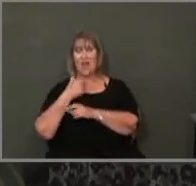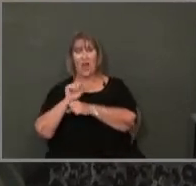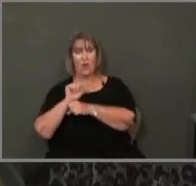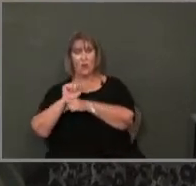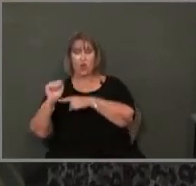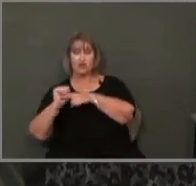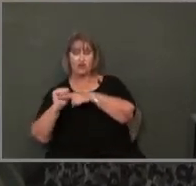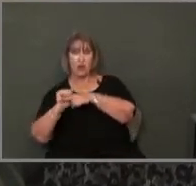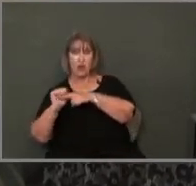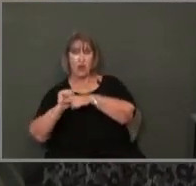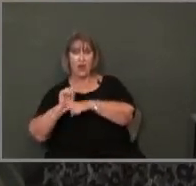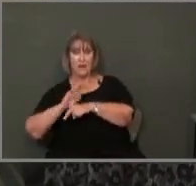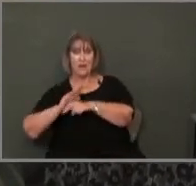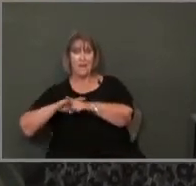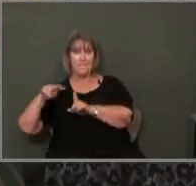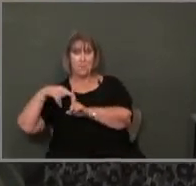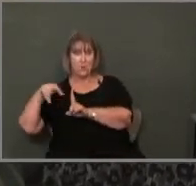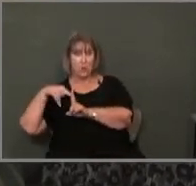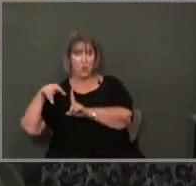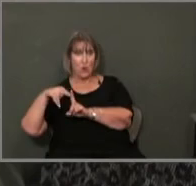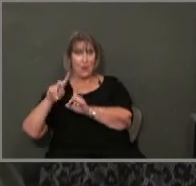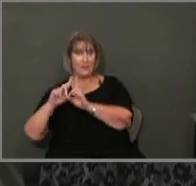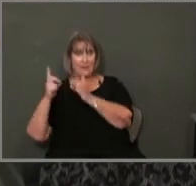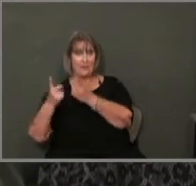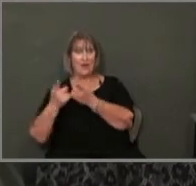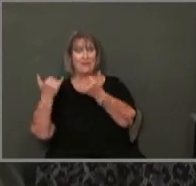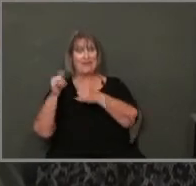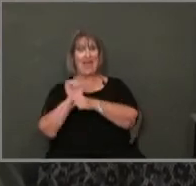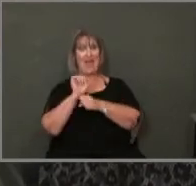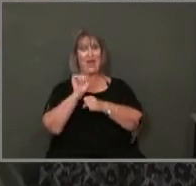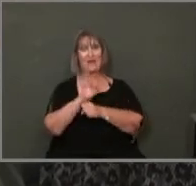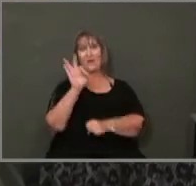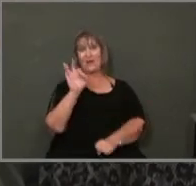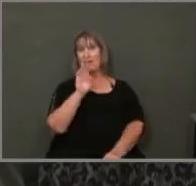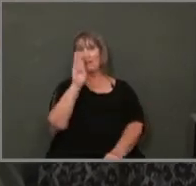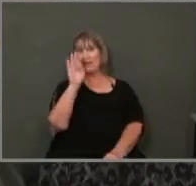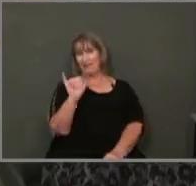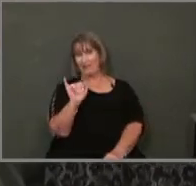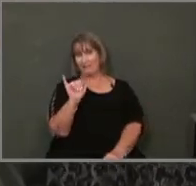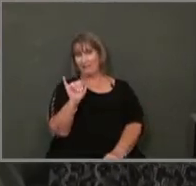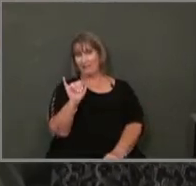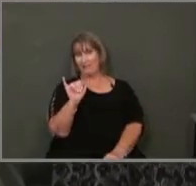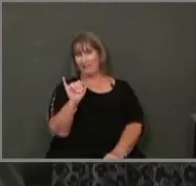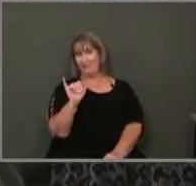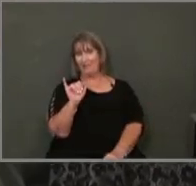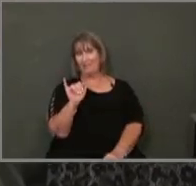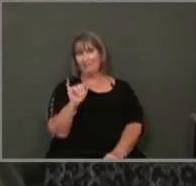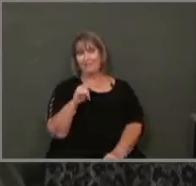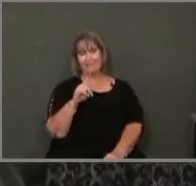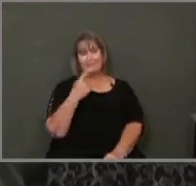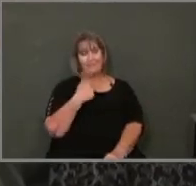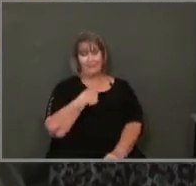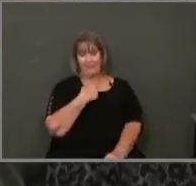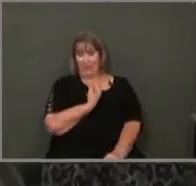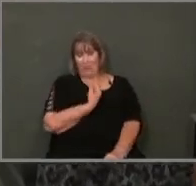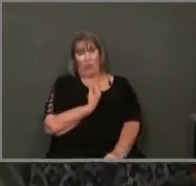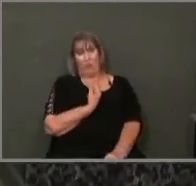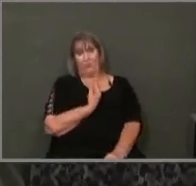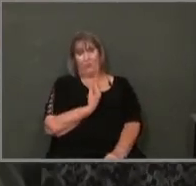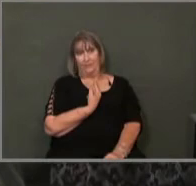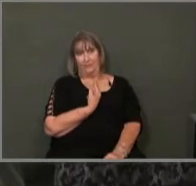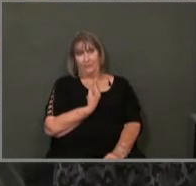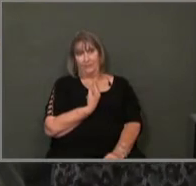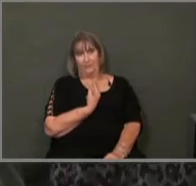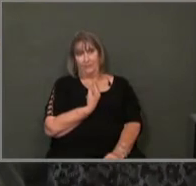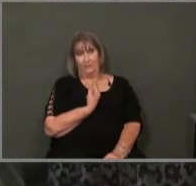for the state of Texas, and now with the Department of Justice with the FBI. I'm one of the only people that has gone on